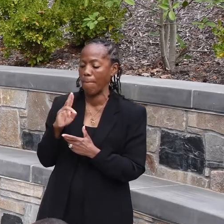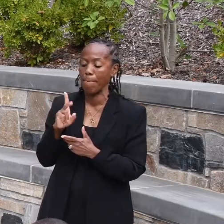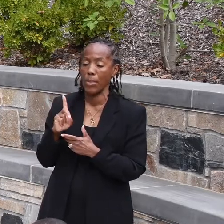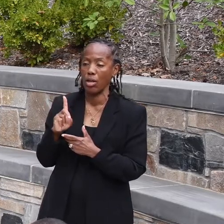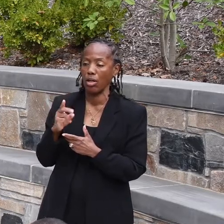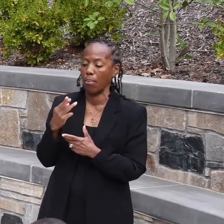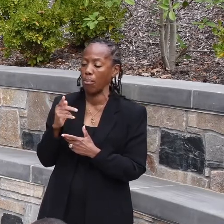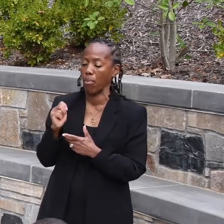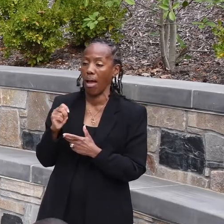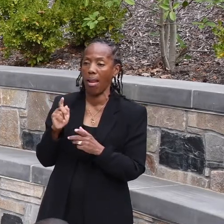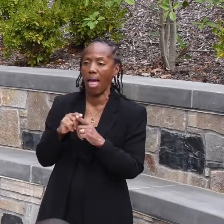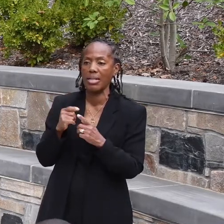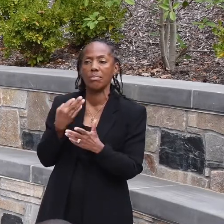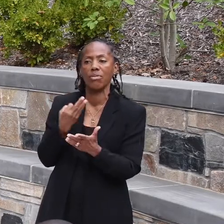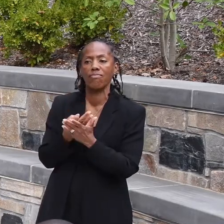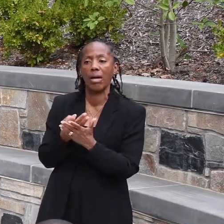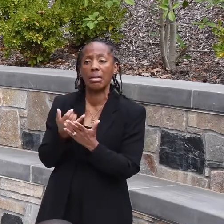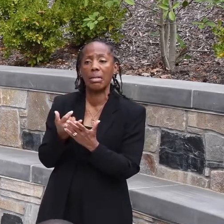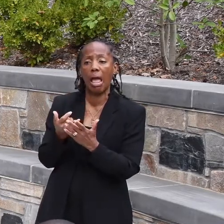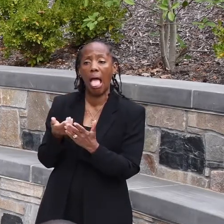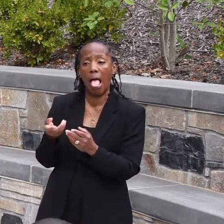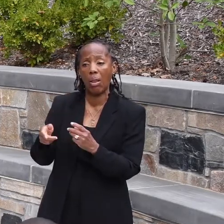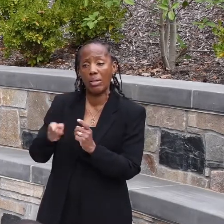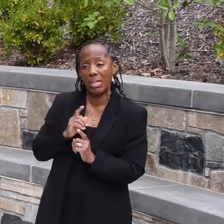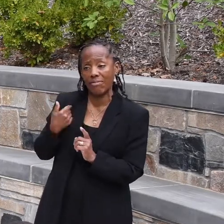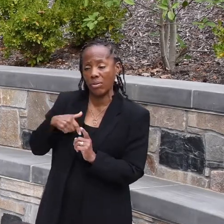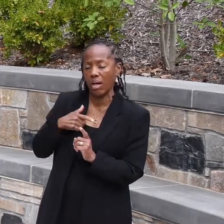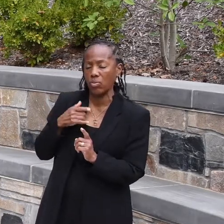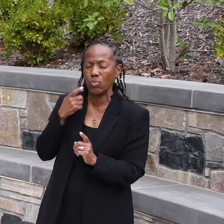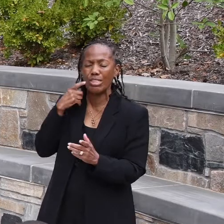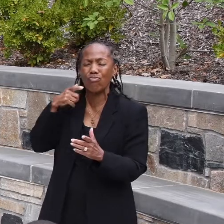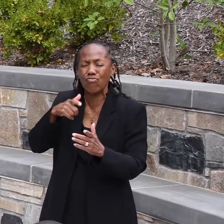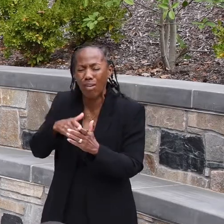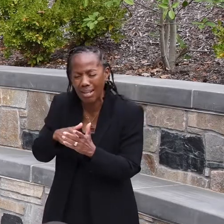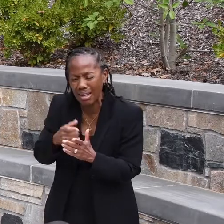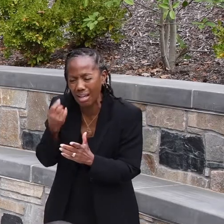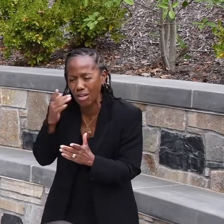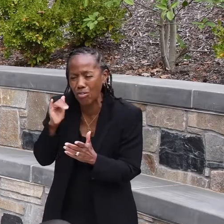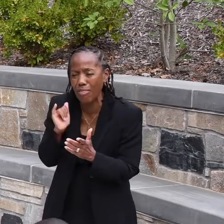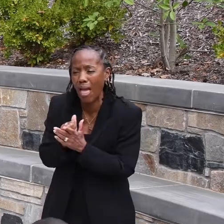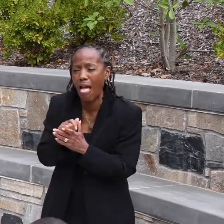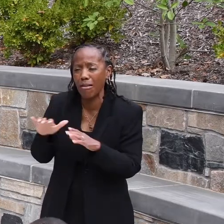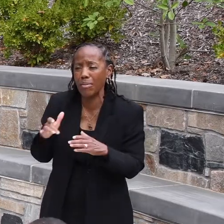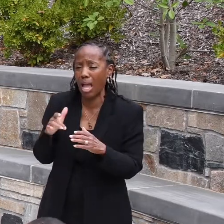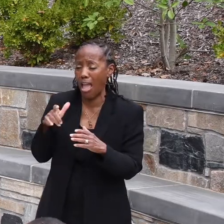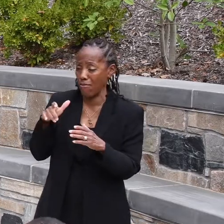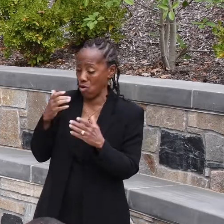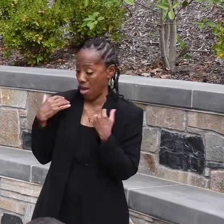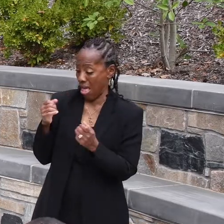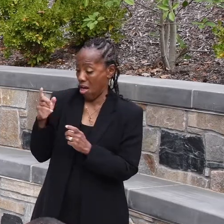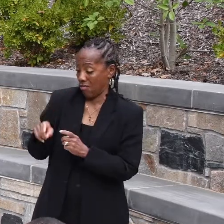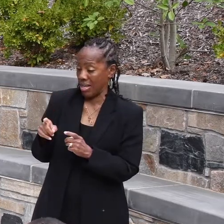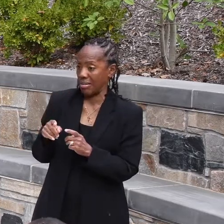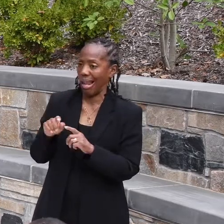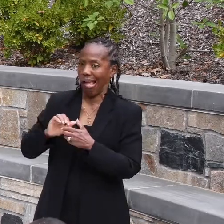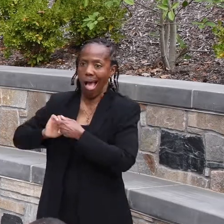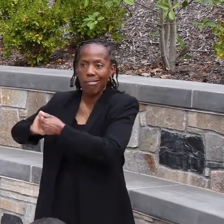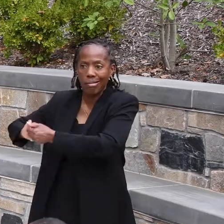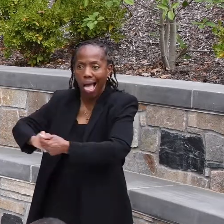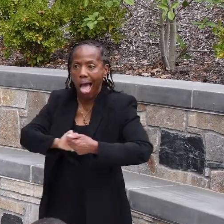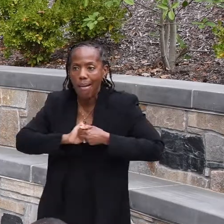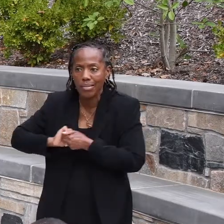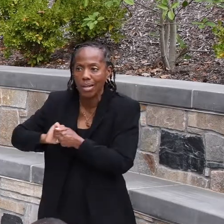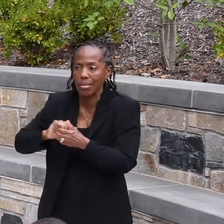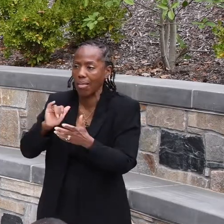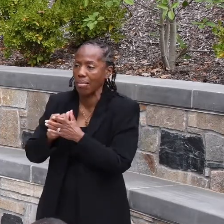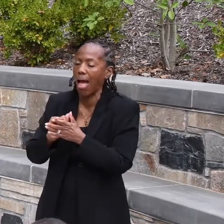By making this funding available, you recognize the behavioral health needs of our community and how collaboration and